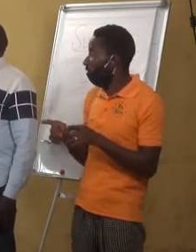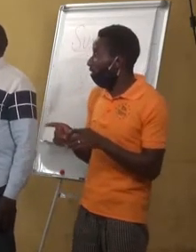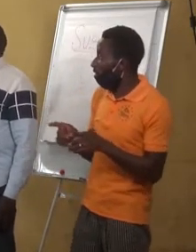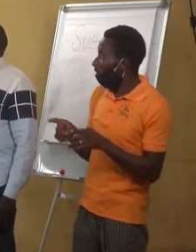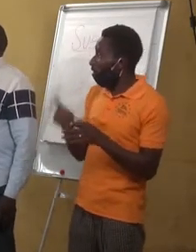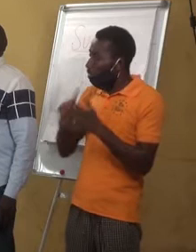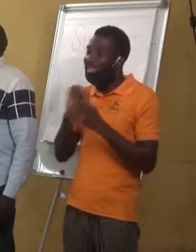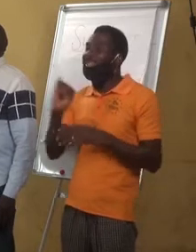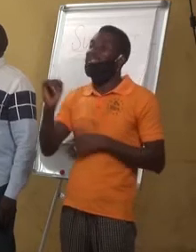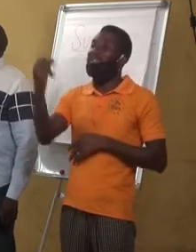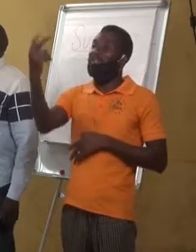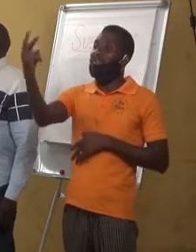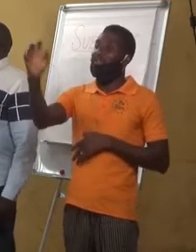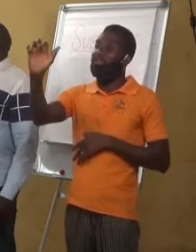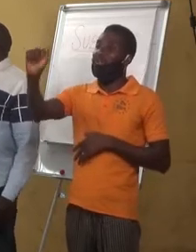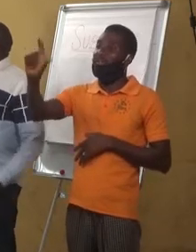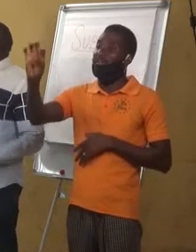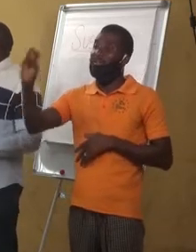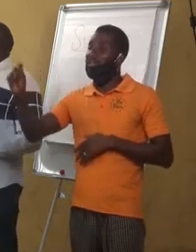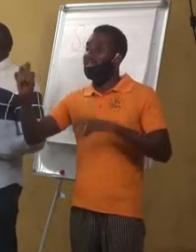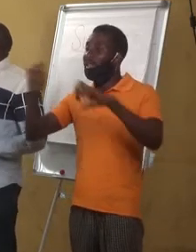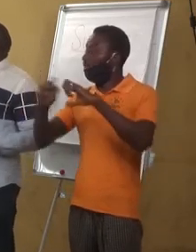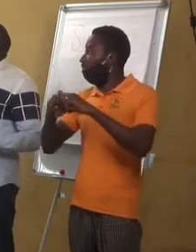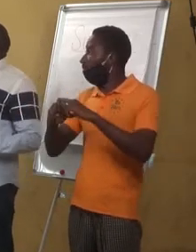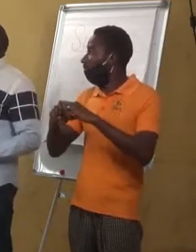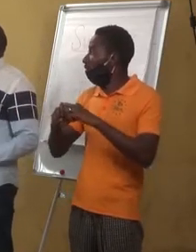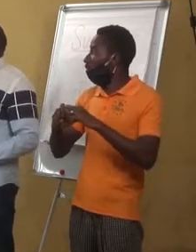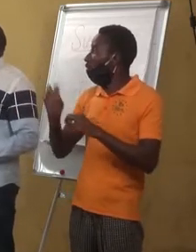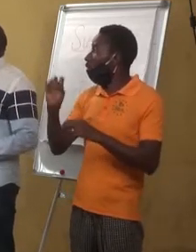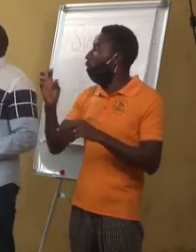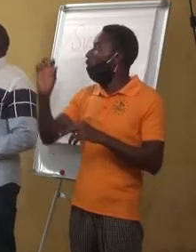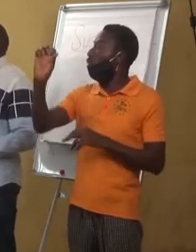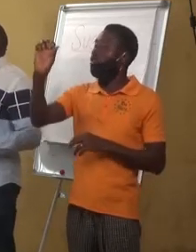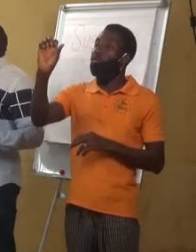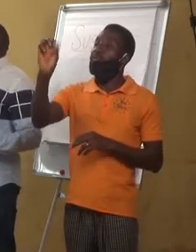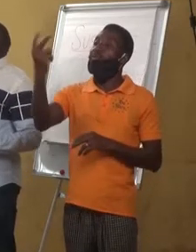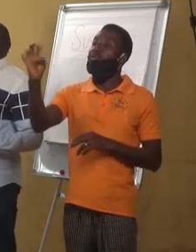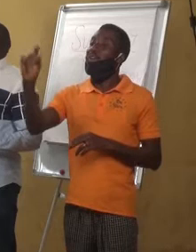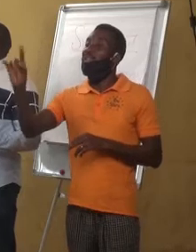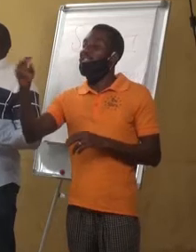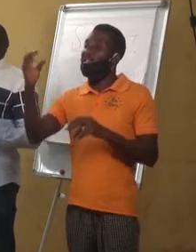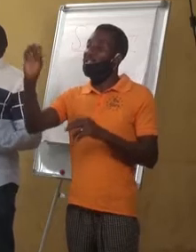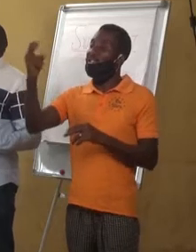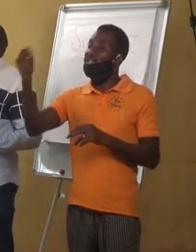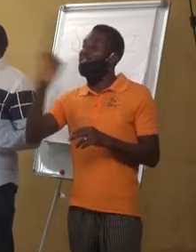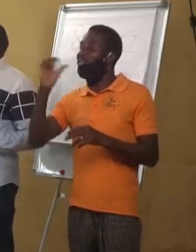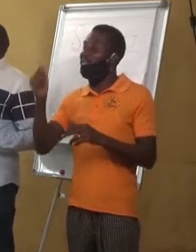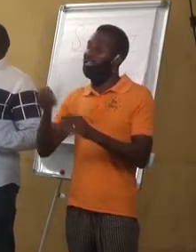electron. What is valence electron? Valence electron or valence shell is the outermost shell of an